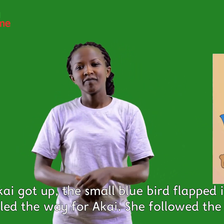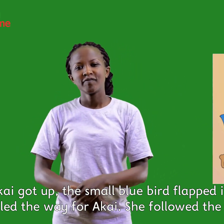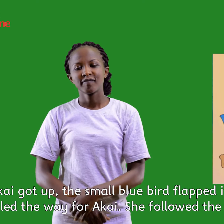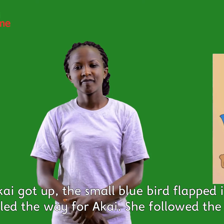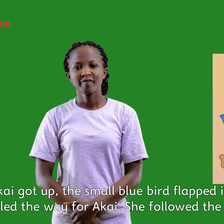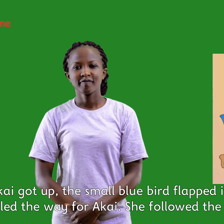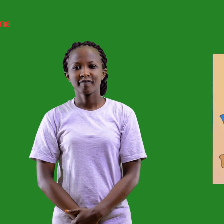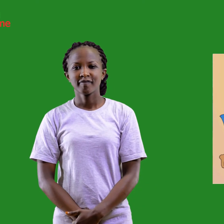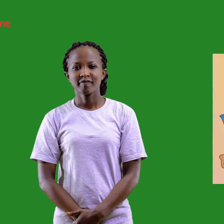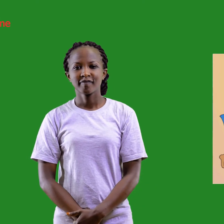bird.